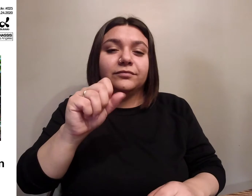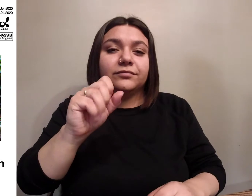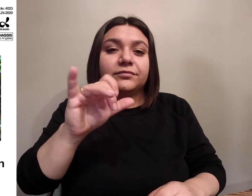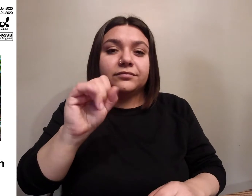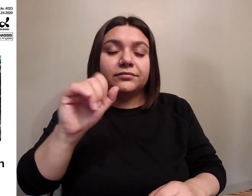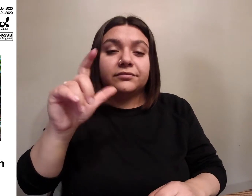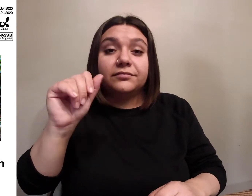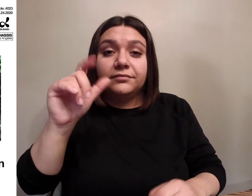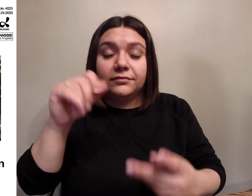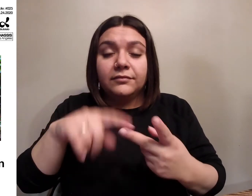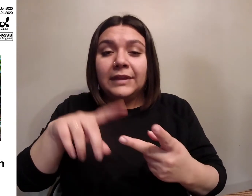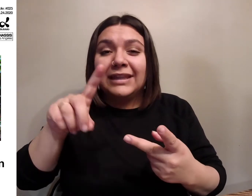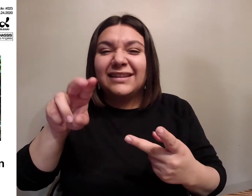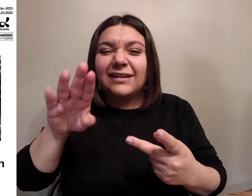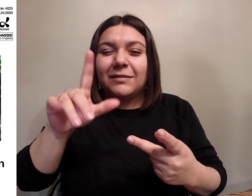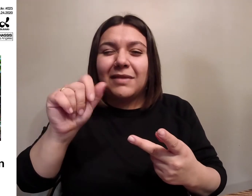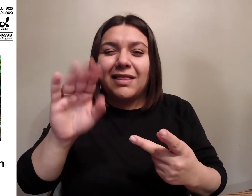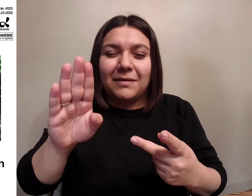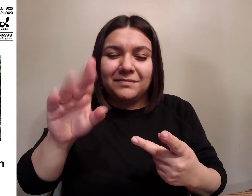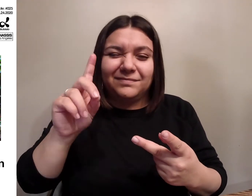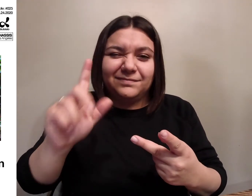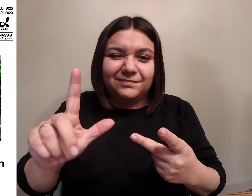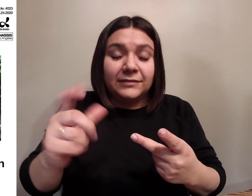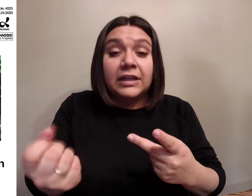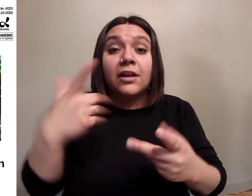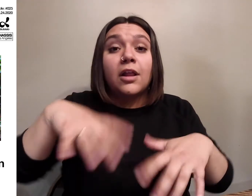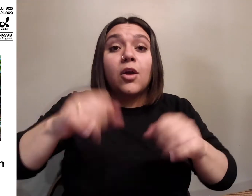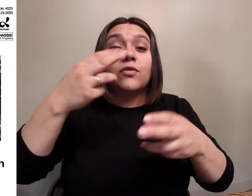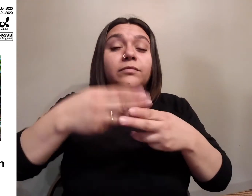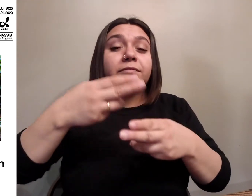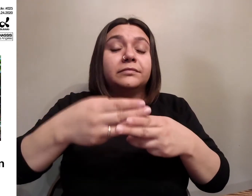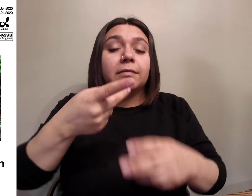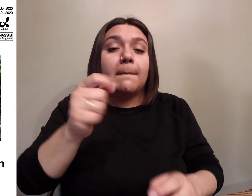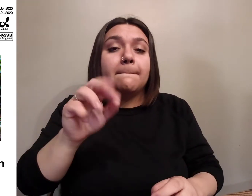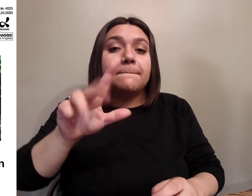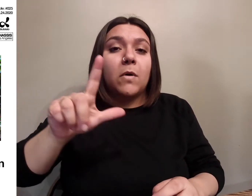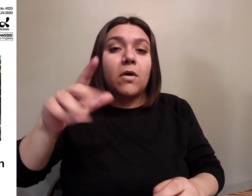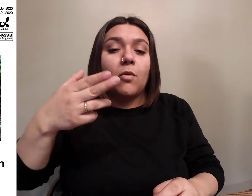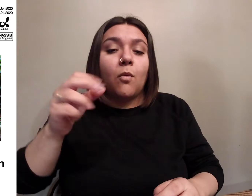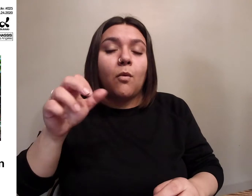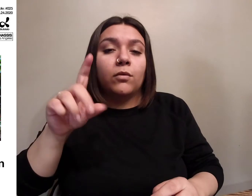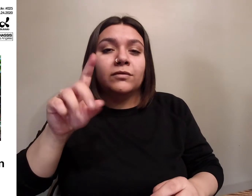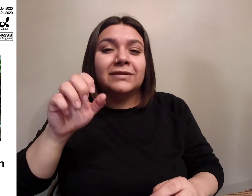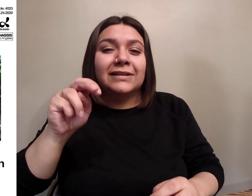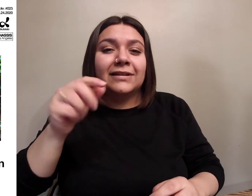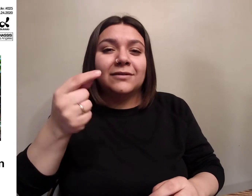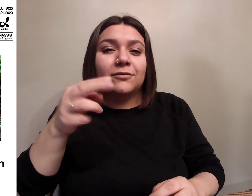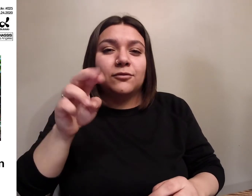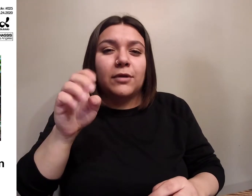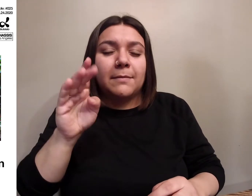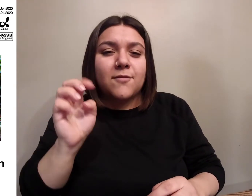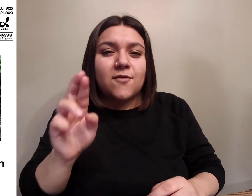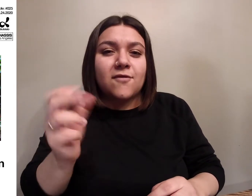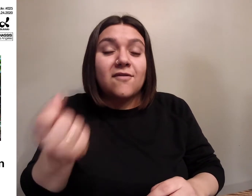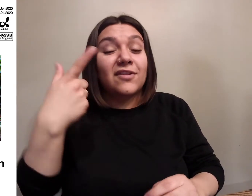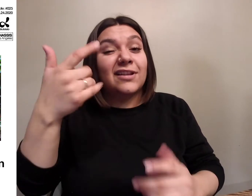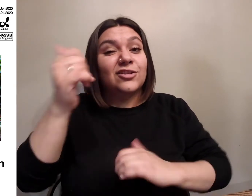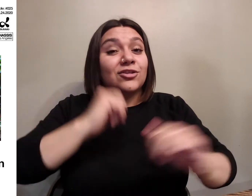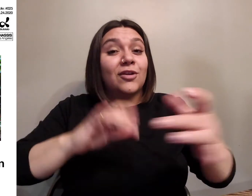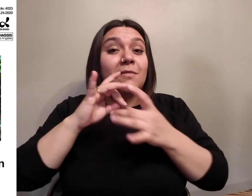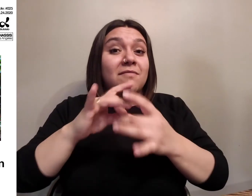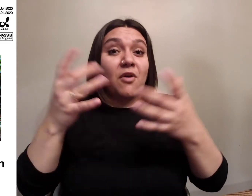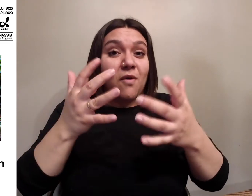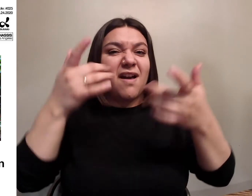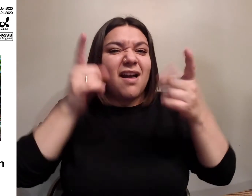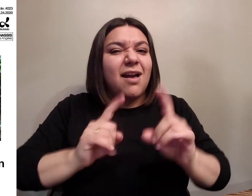Welcome to the Quarantine Tapes, a daily podcast from Onassis, LA and dublab. Hosted by Paul Holdengräber, this series chronicles